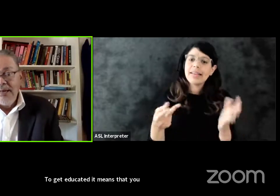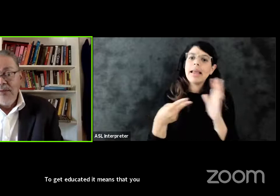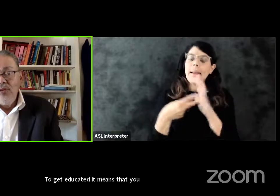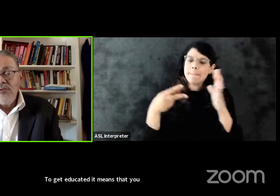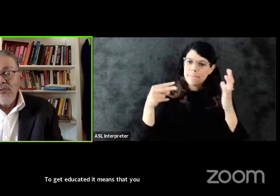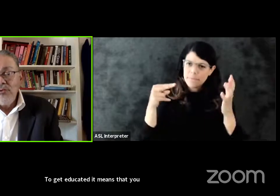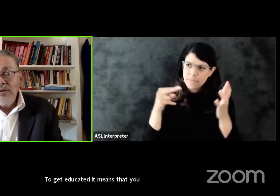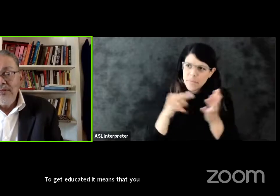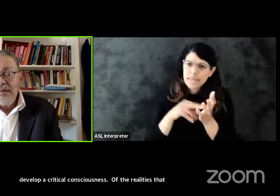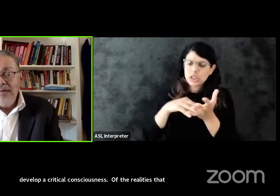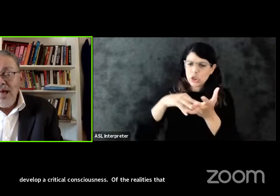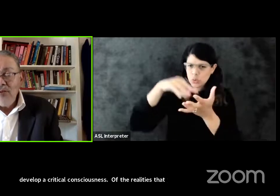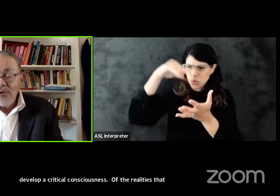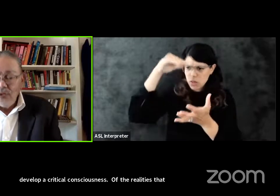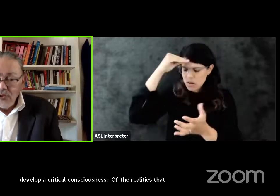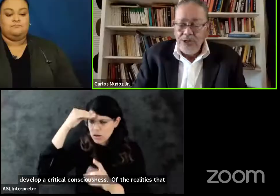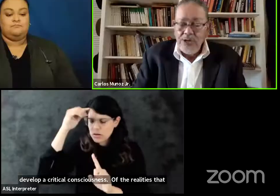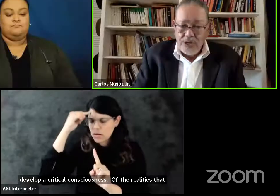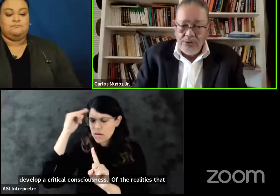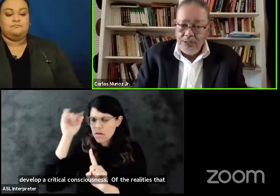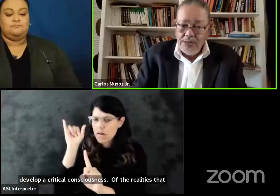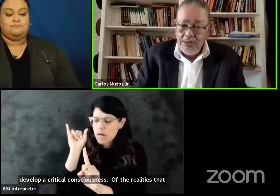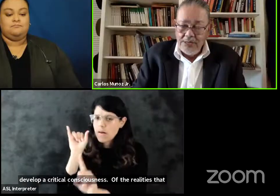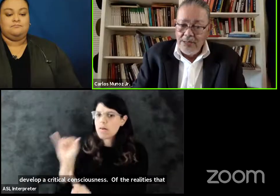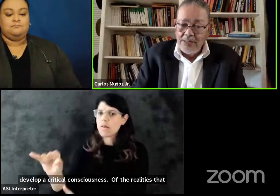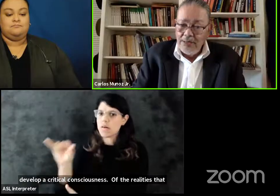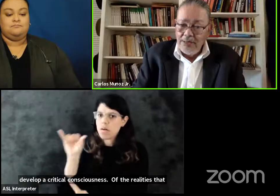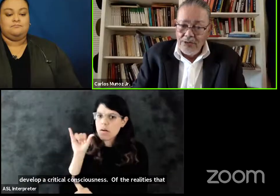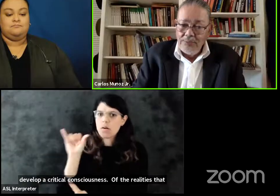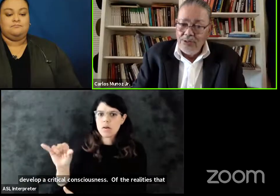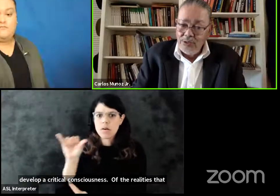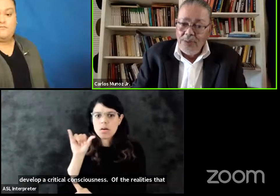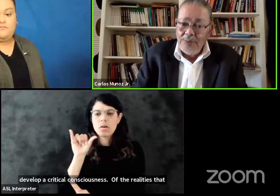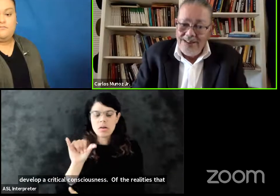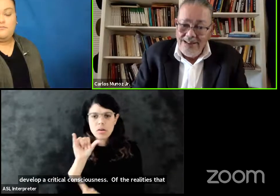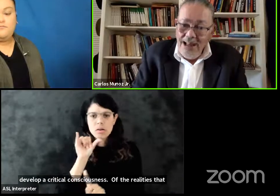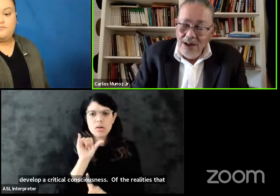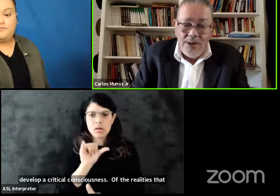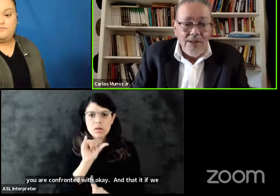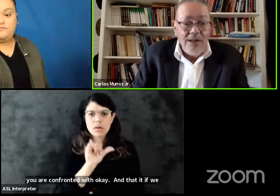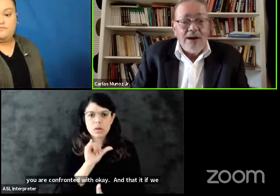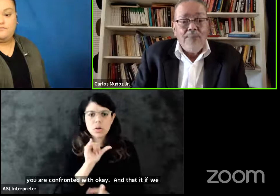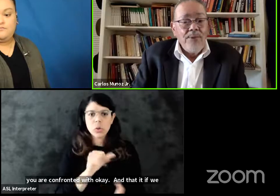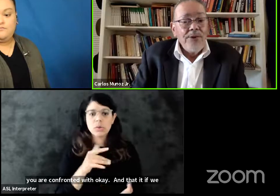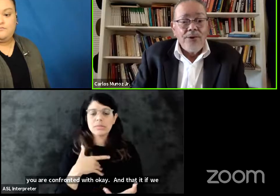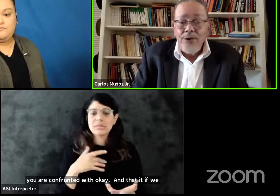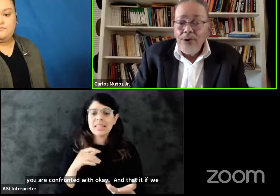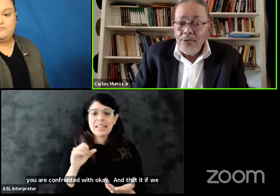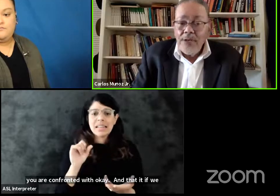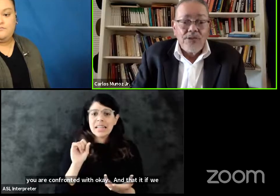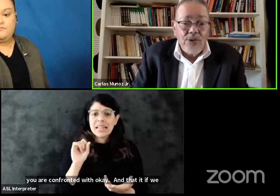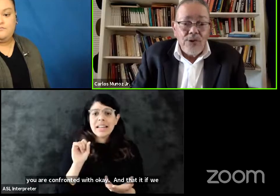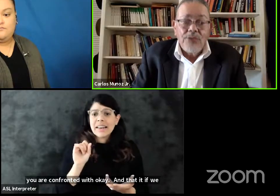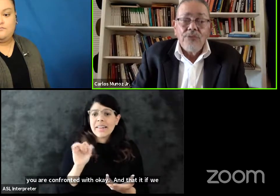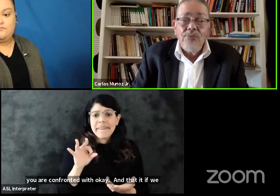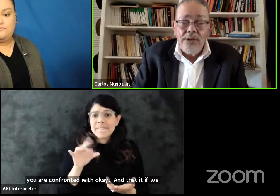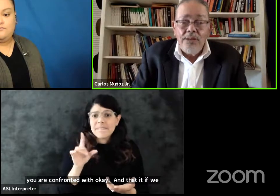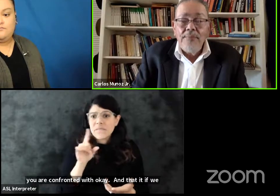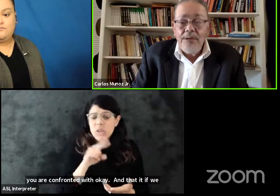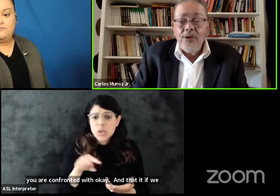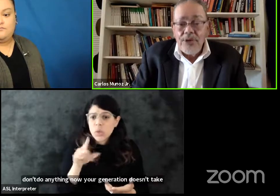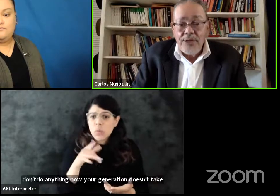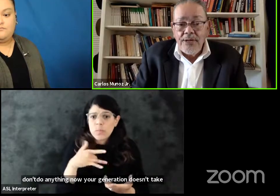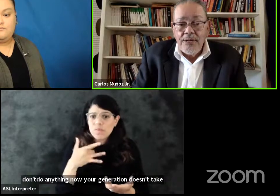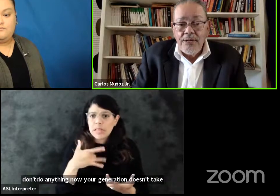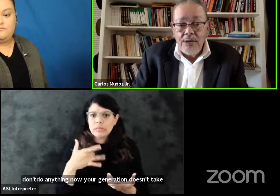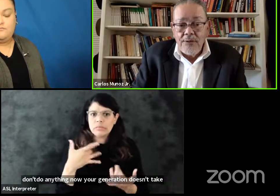And that if we don't do anything now, your generation doesn't take the leadership and do something now, Mother Earth is going to really